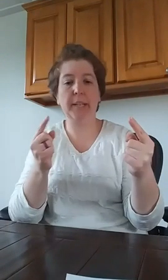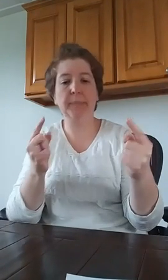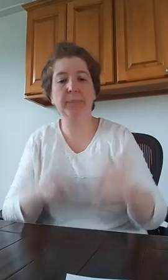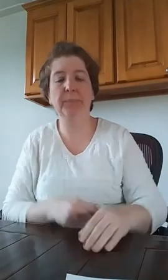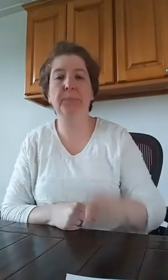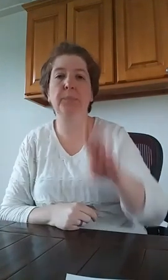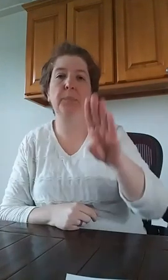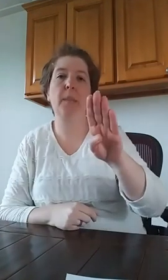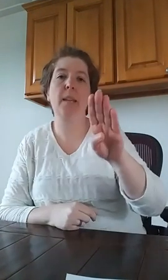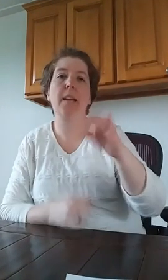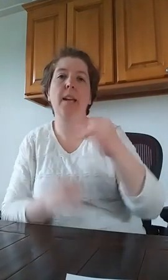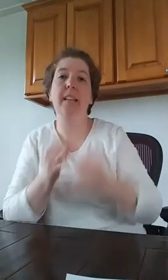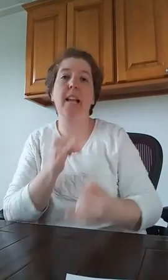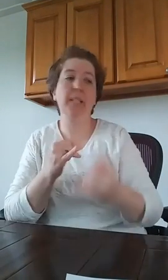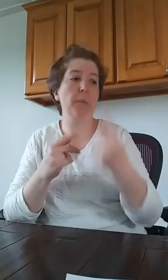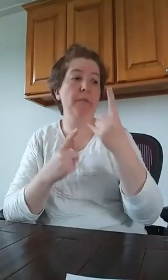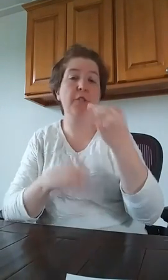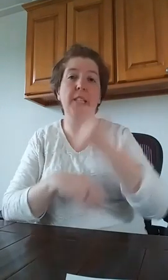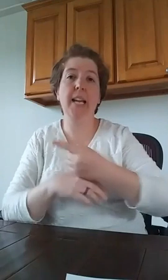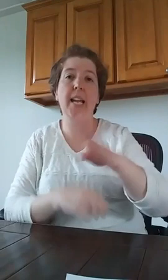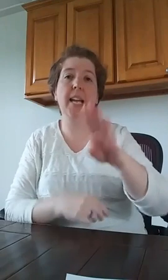allergic and last one for today